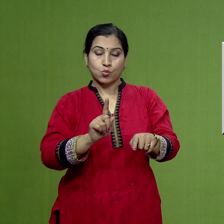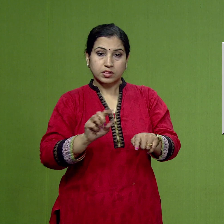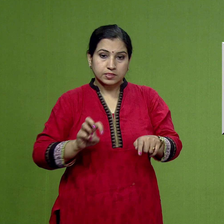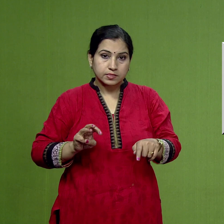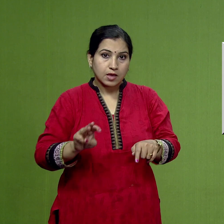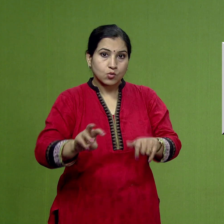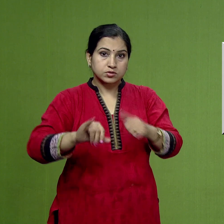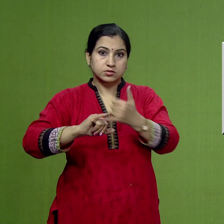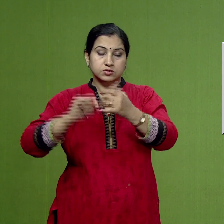square kilometer.